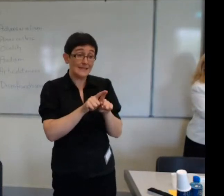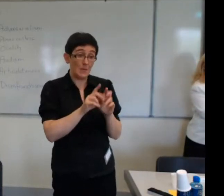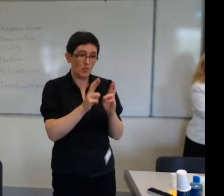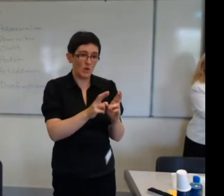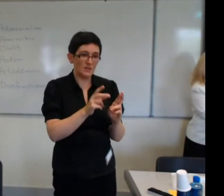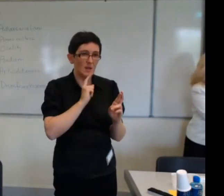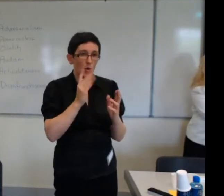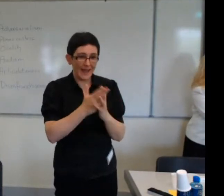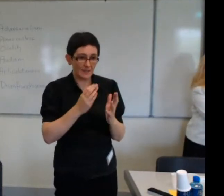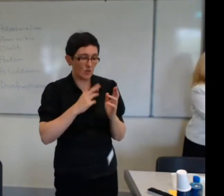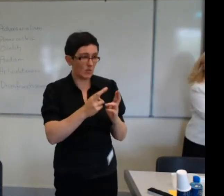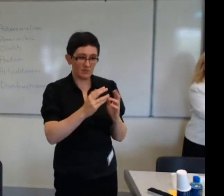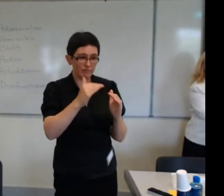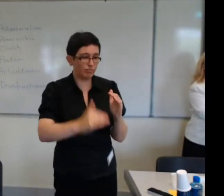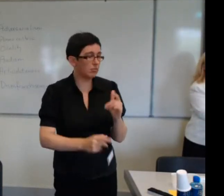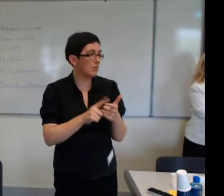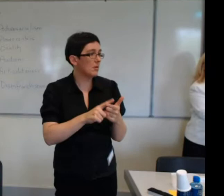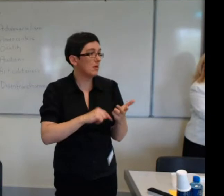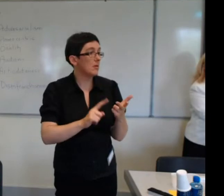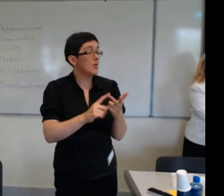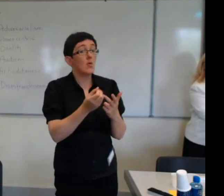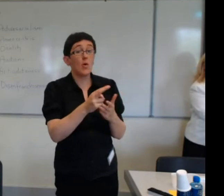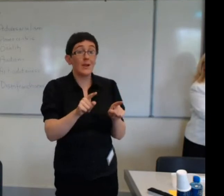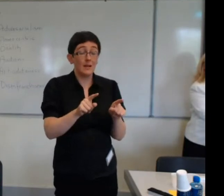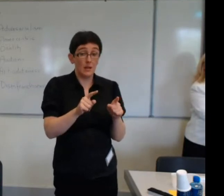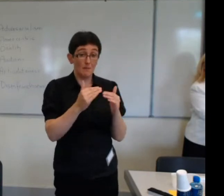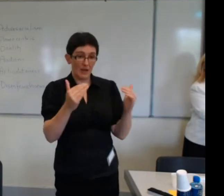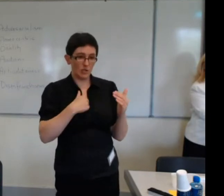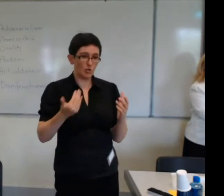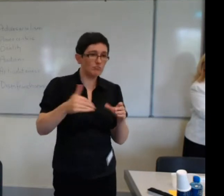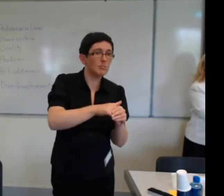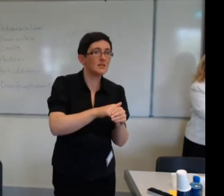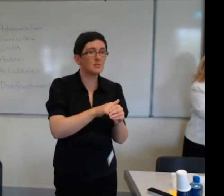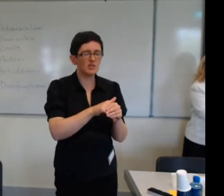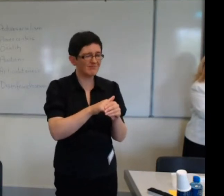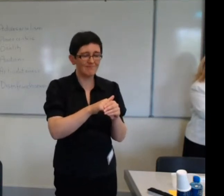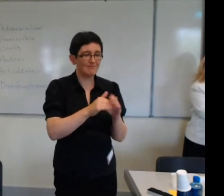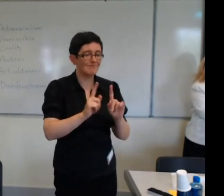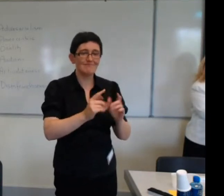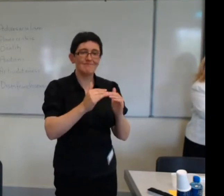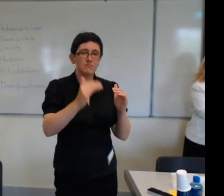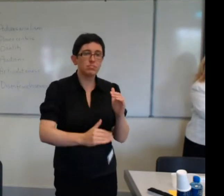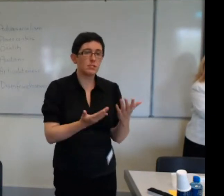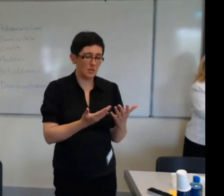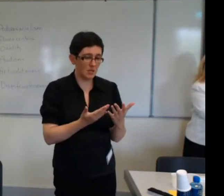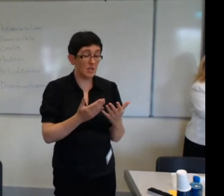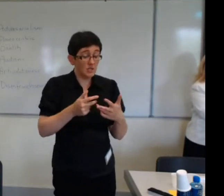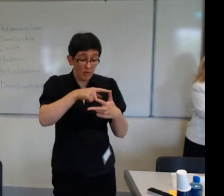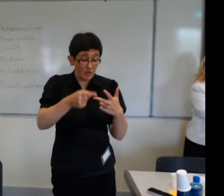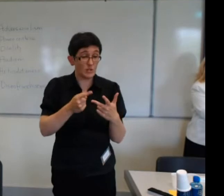comes down to it, and it definitely does not mean that you have the same parity of participation. So, you know, I think that it's a simple way of starting to think